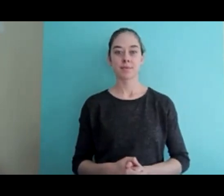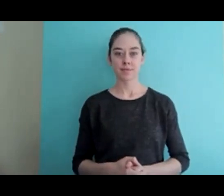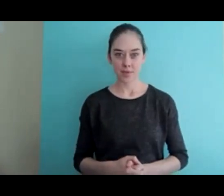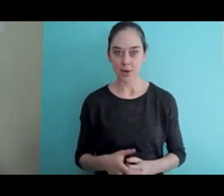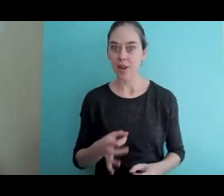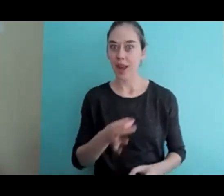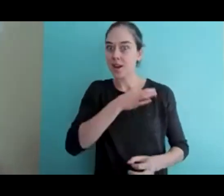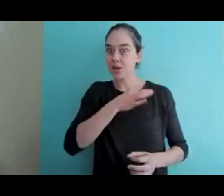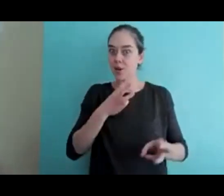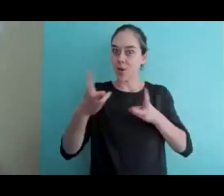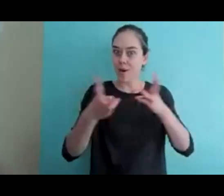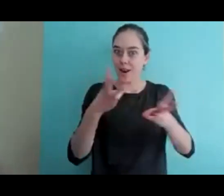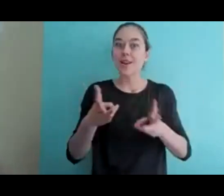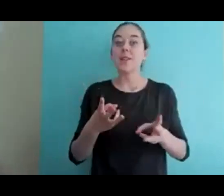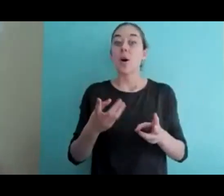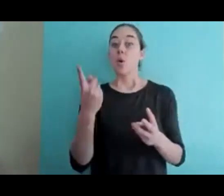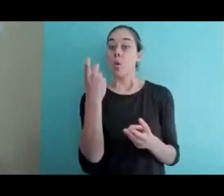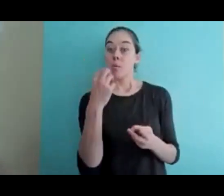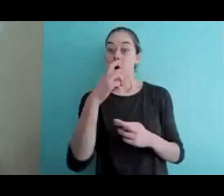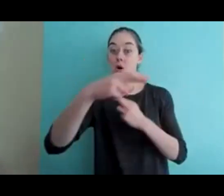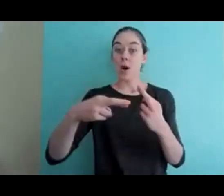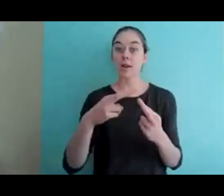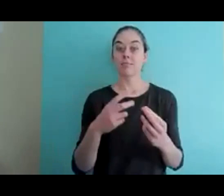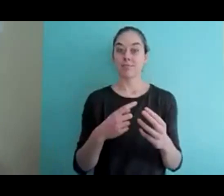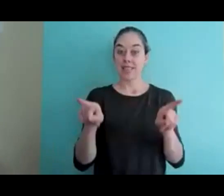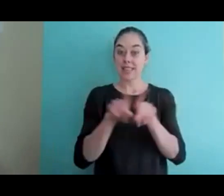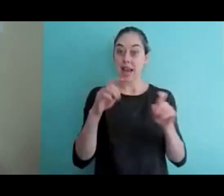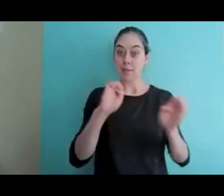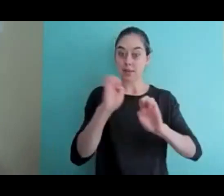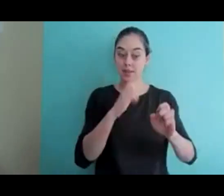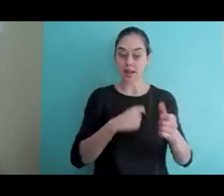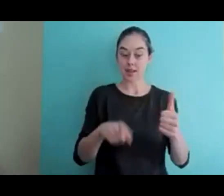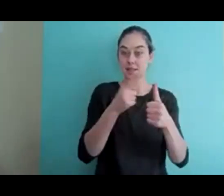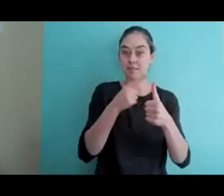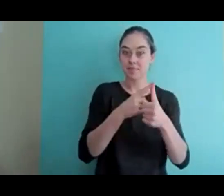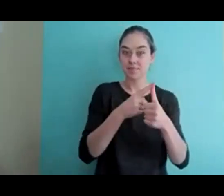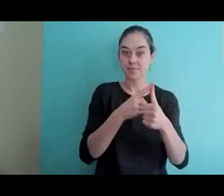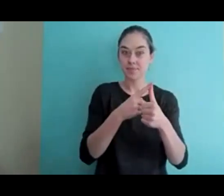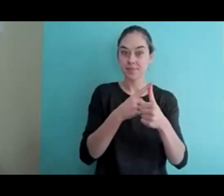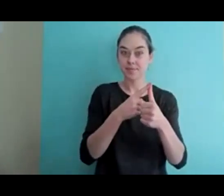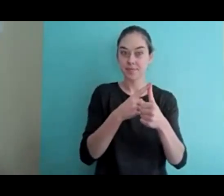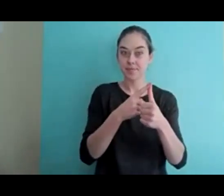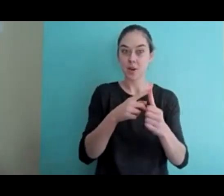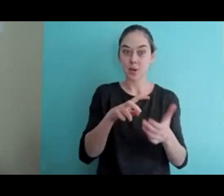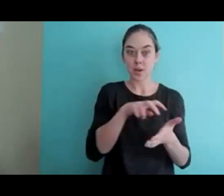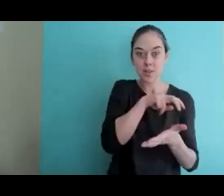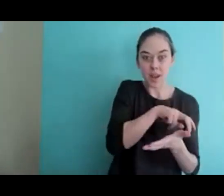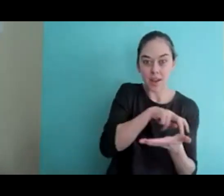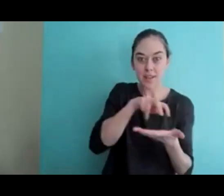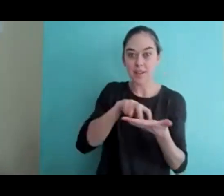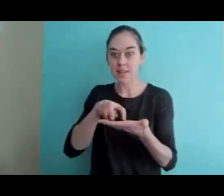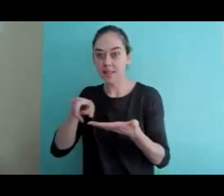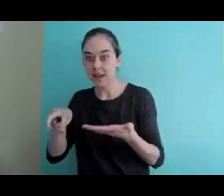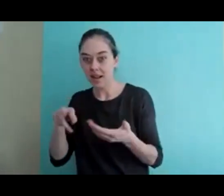Good work. One more time. Let's go. We're going back to the start. Ready? Go.